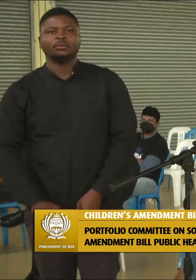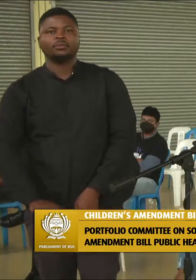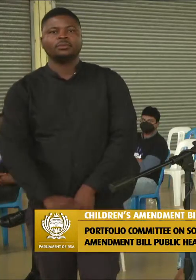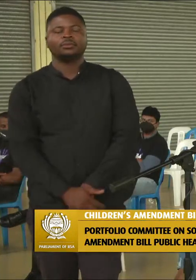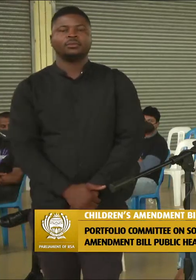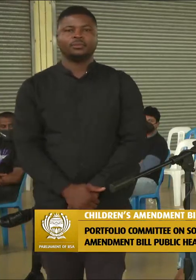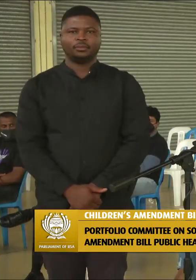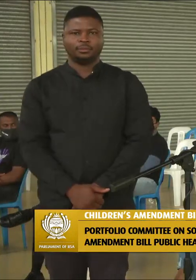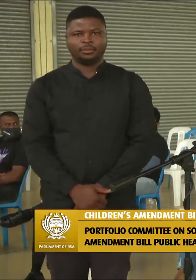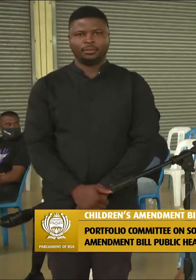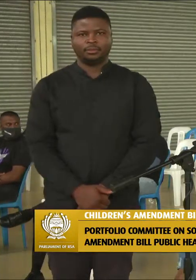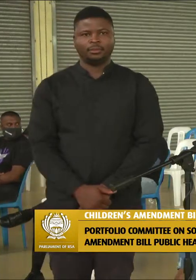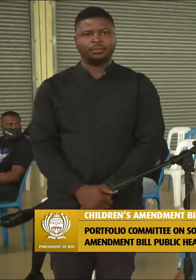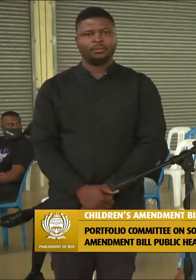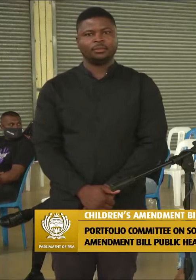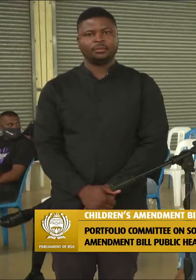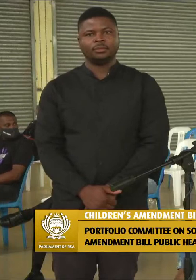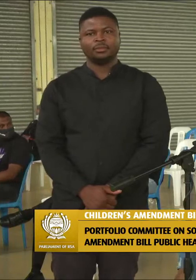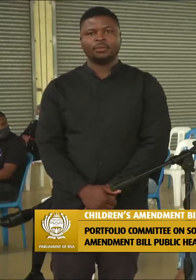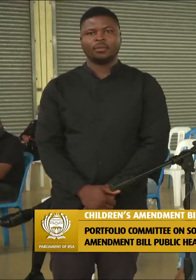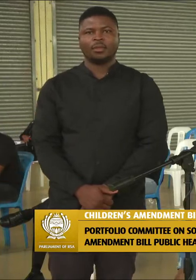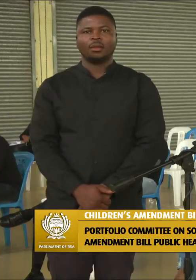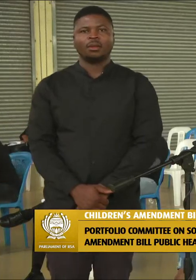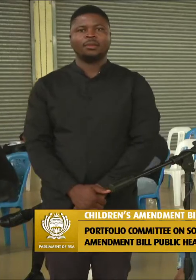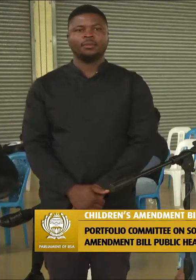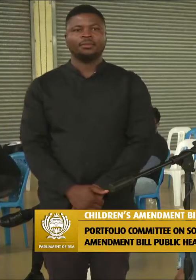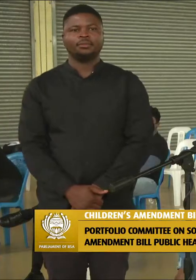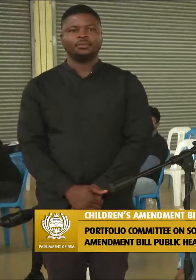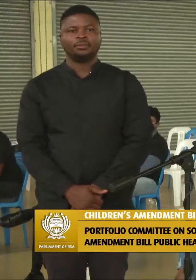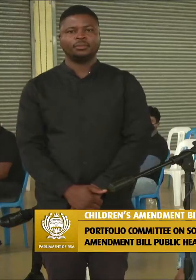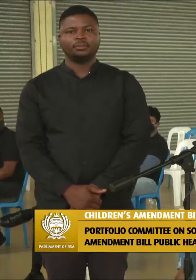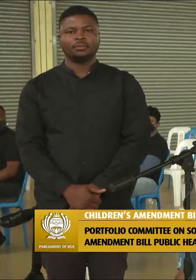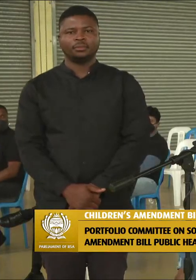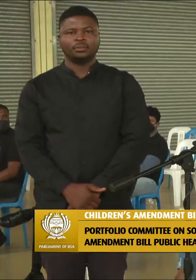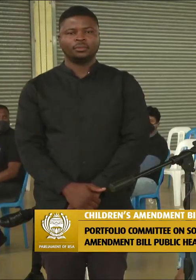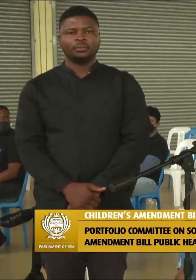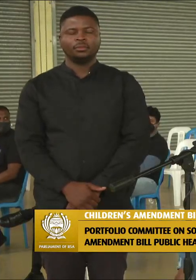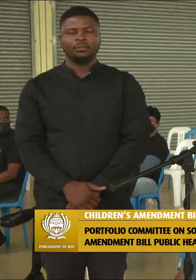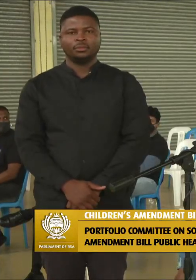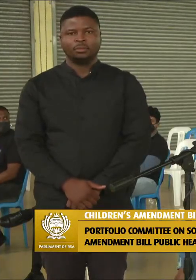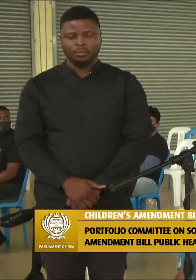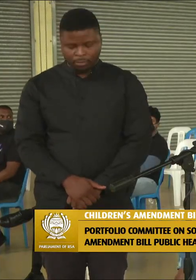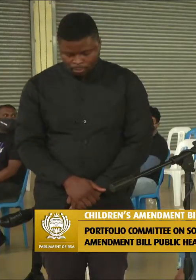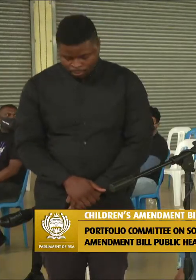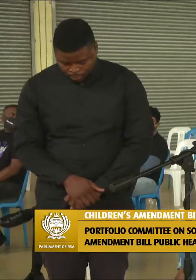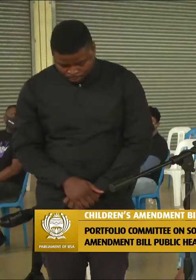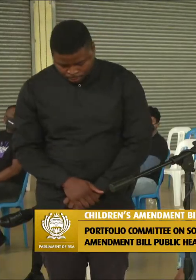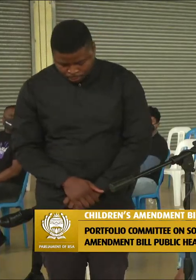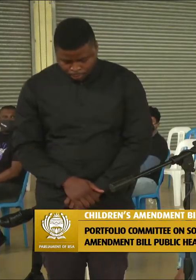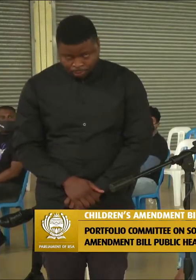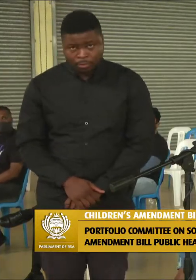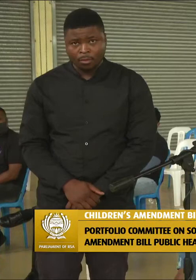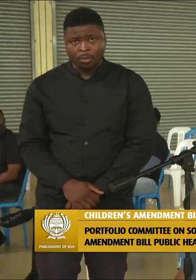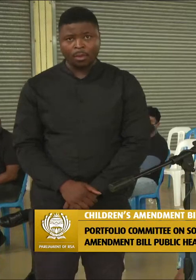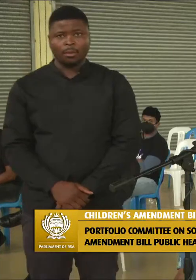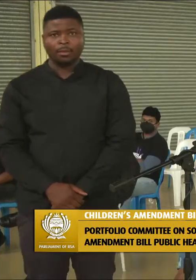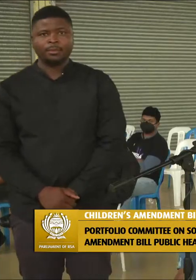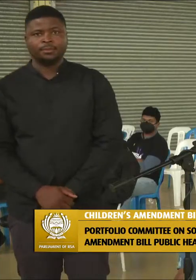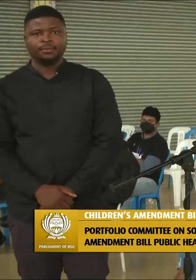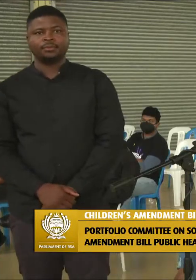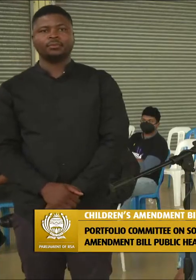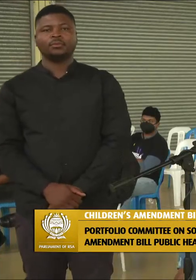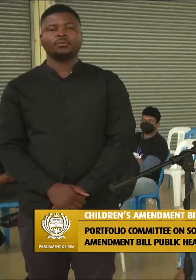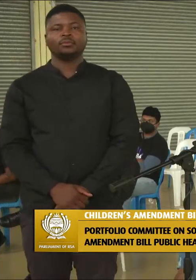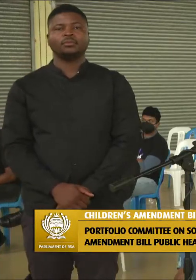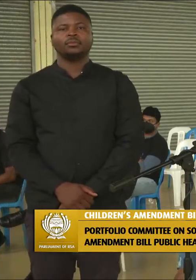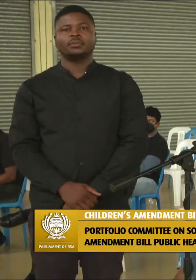kuleyo district noma ayobona psychologist yaka Department of Education. That